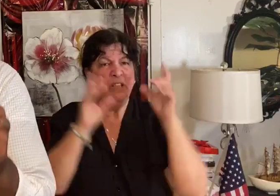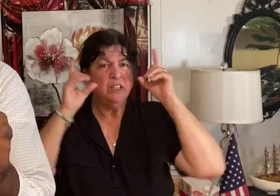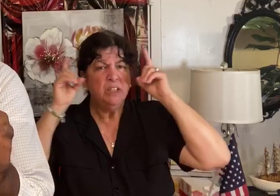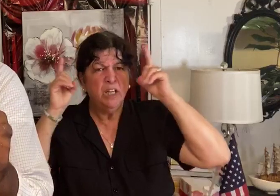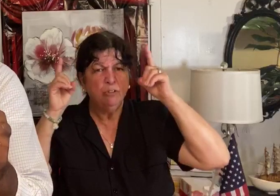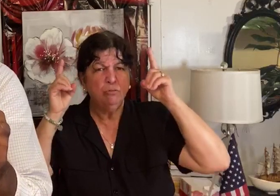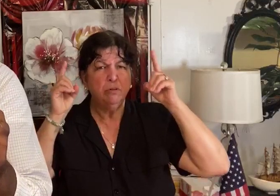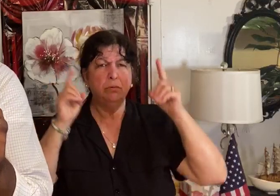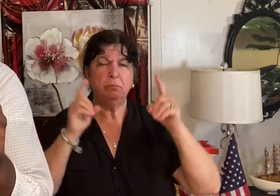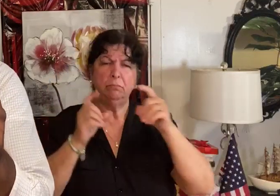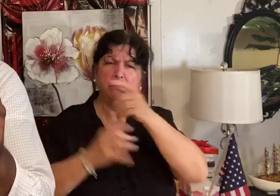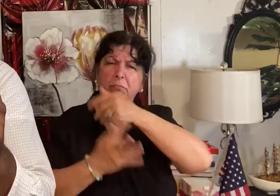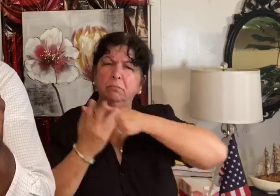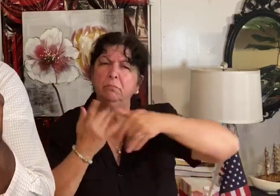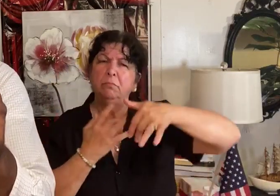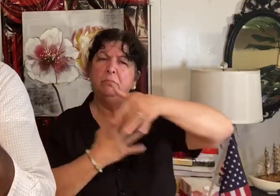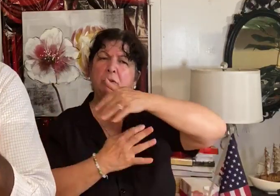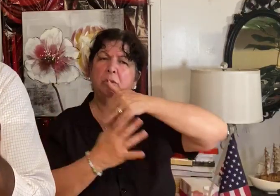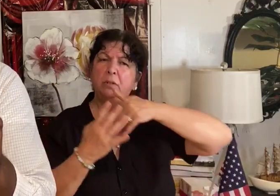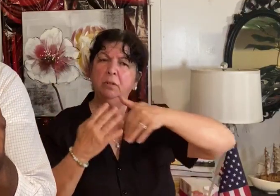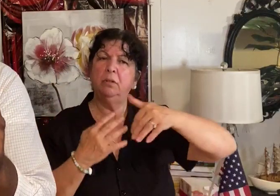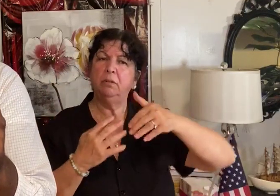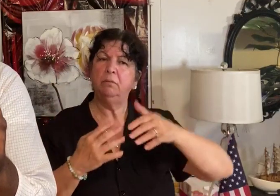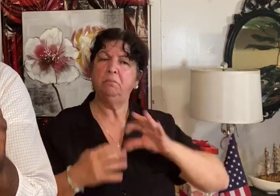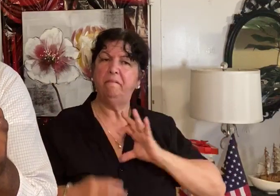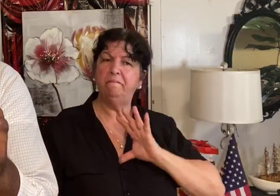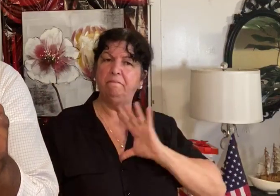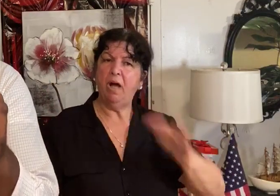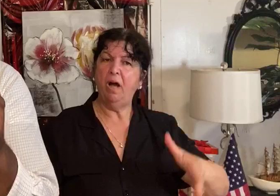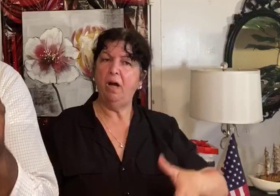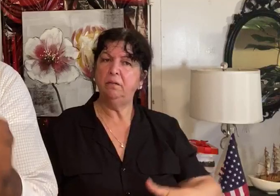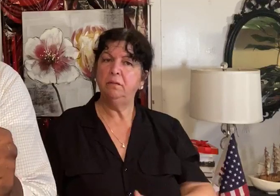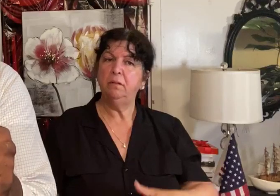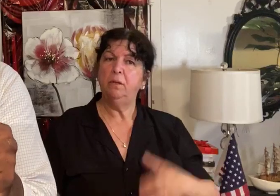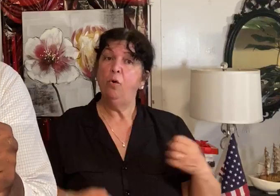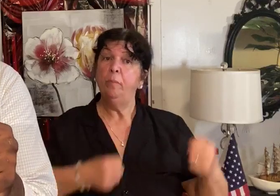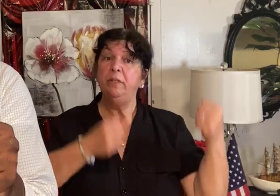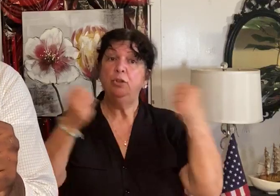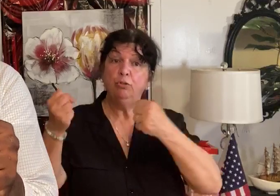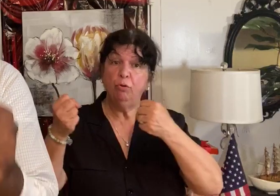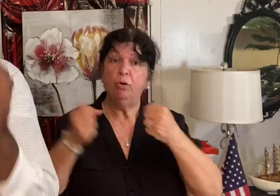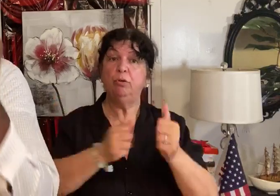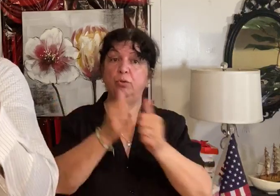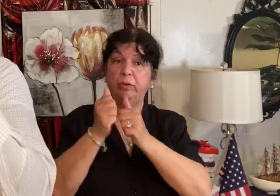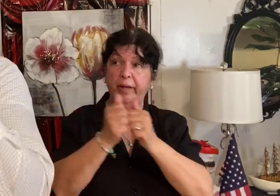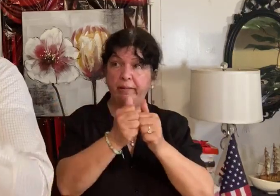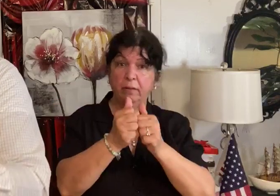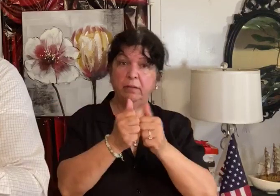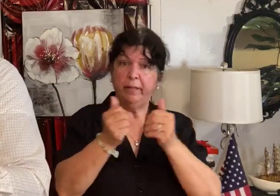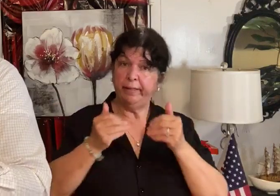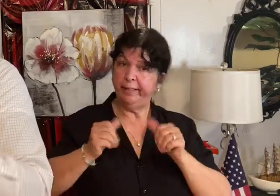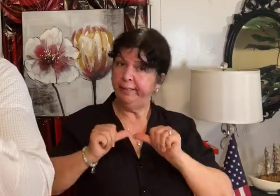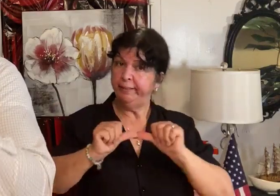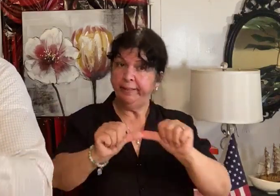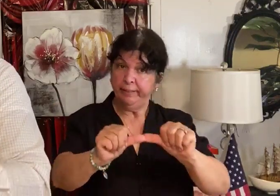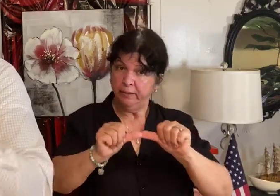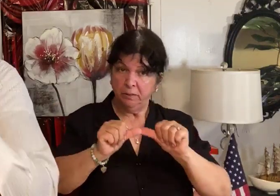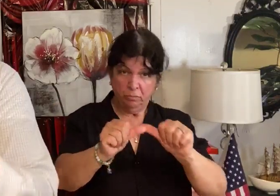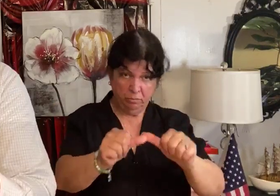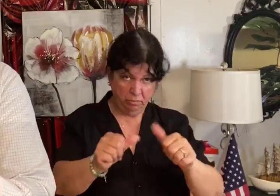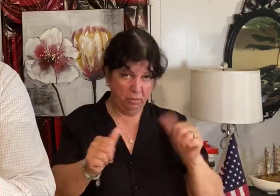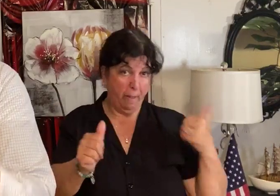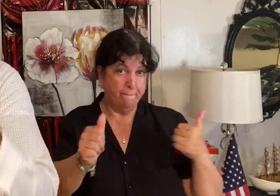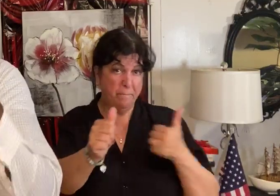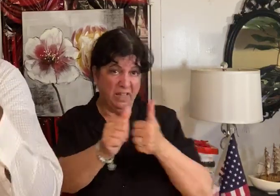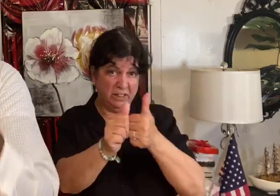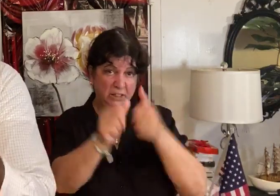that unifies us, we will be just fine. We'll be strong together. They continued steadfastly in the